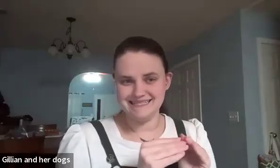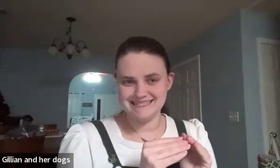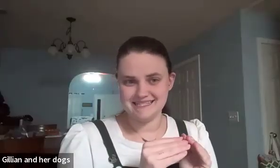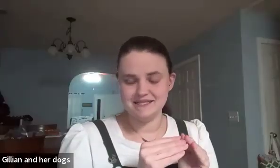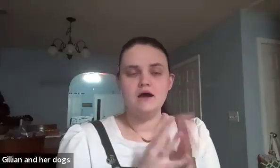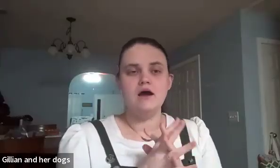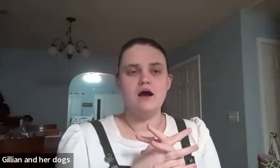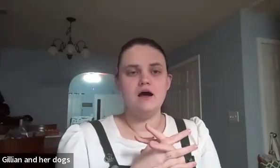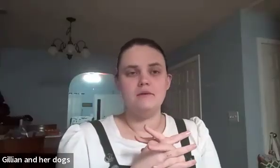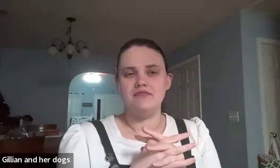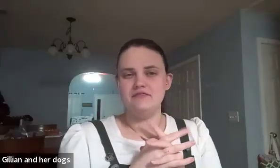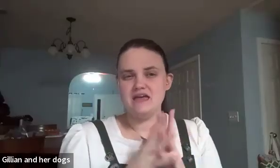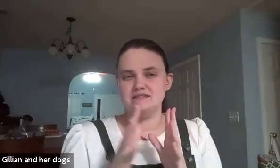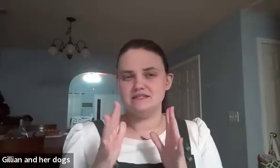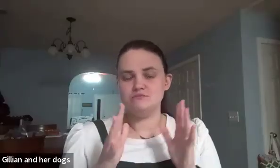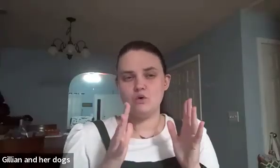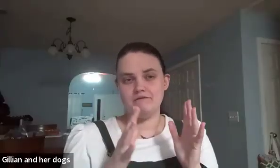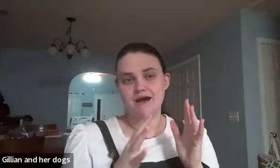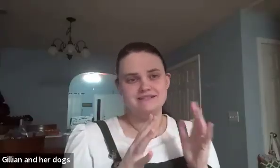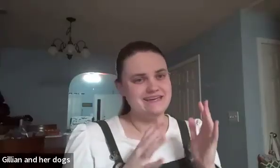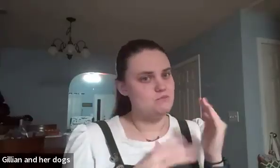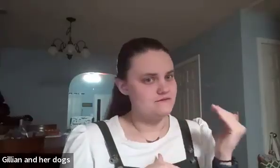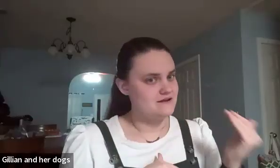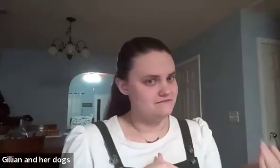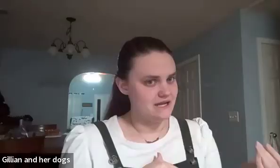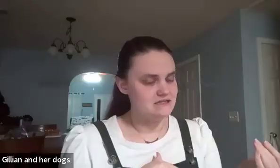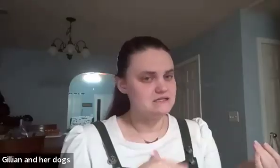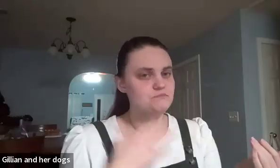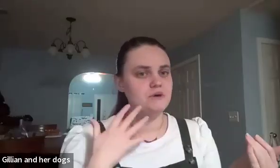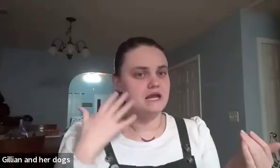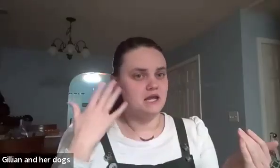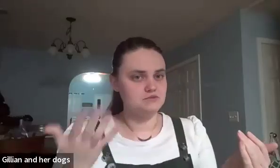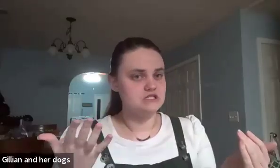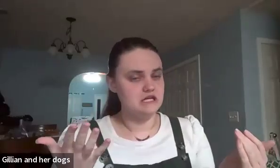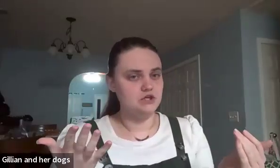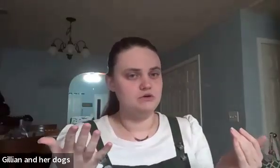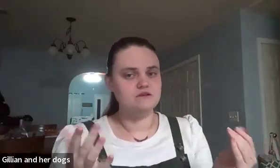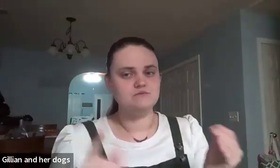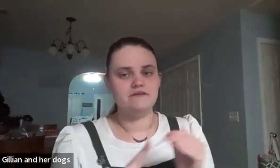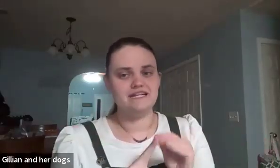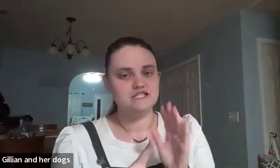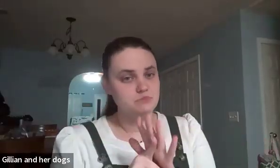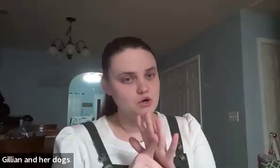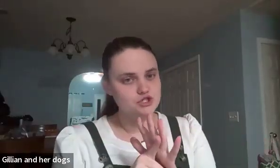20s. This is more of, I say more of an advanced, but I am just letting you know this is more of an